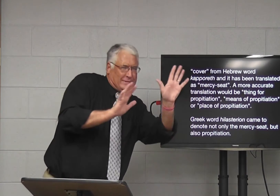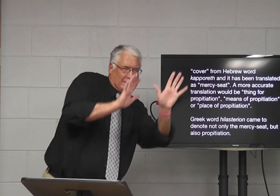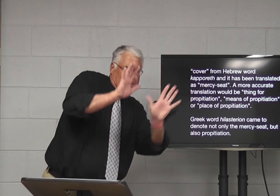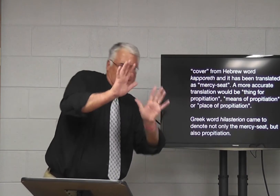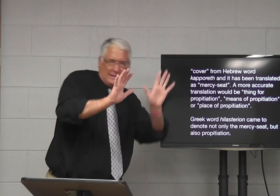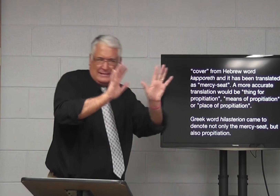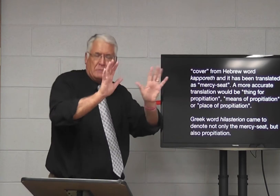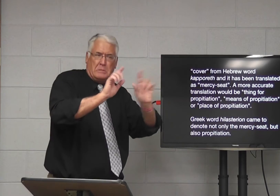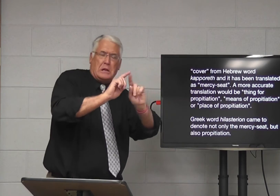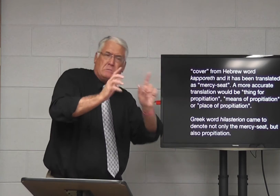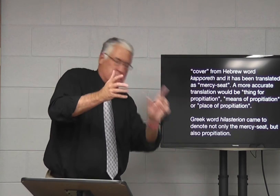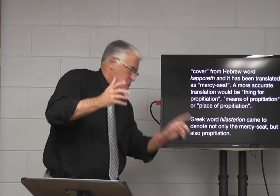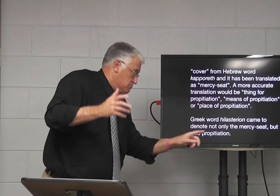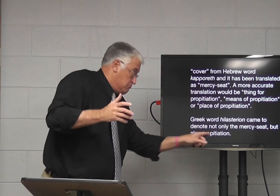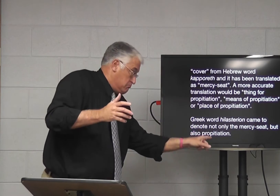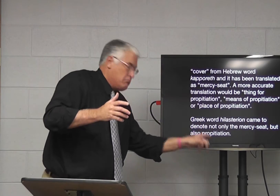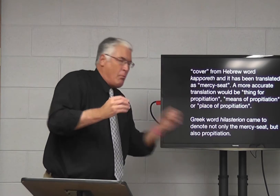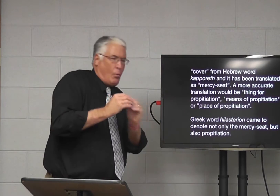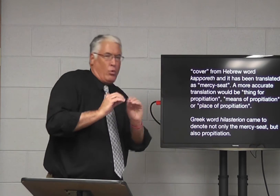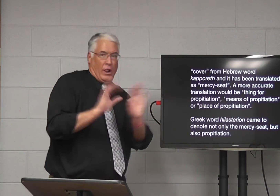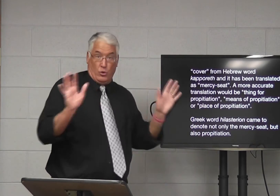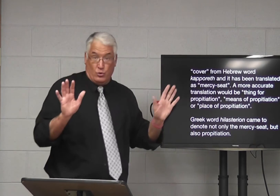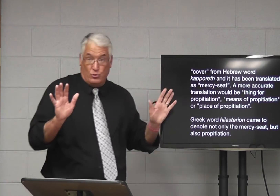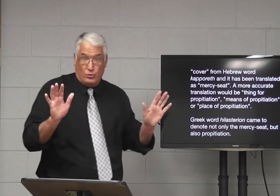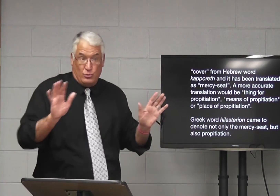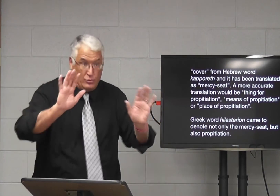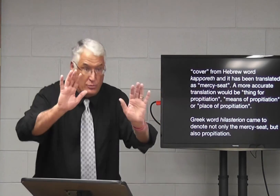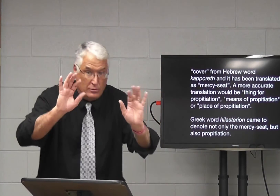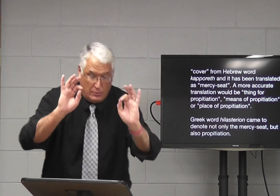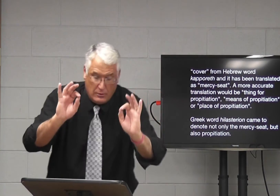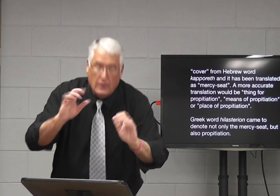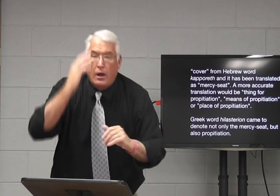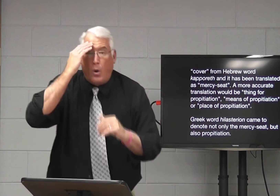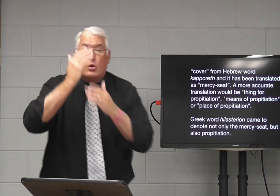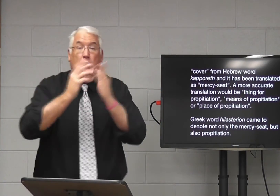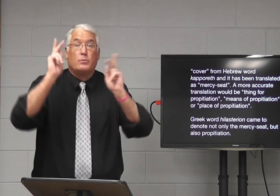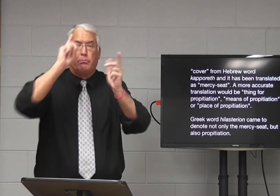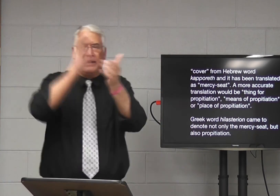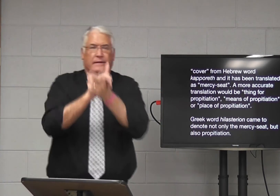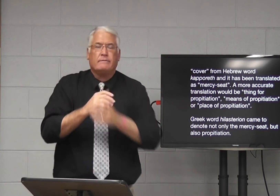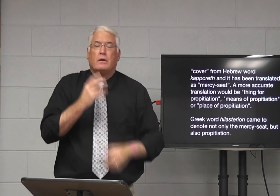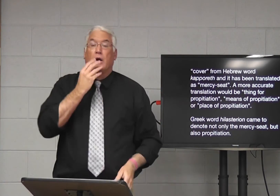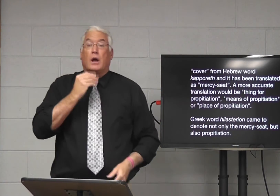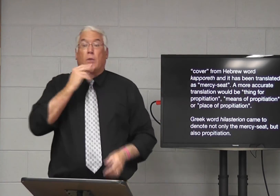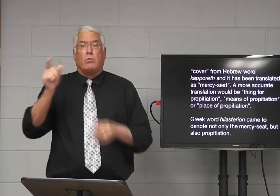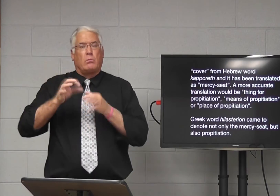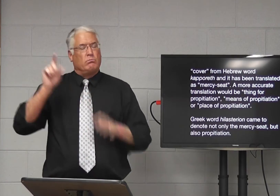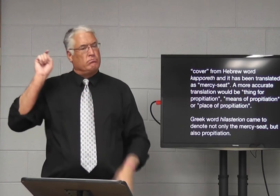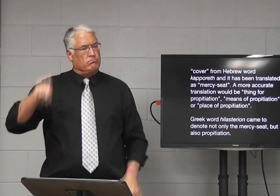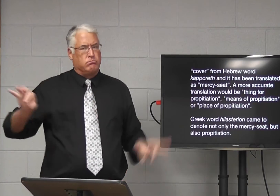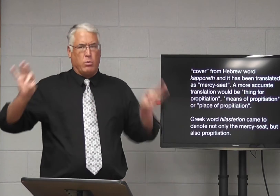And so in Hebrews, it had limited meaning, but this word in Greek has both meanings.